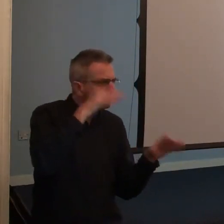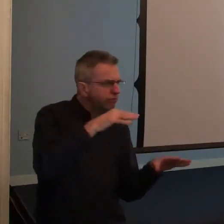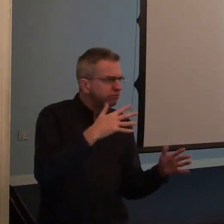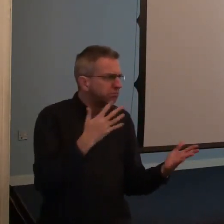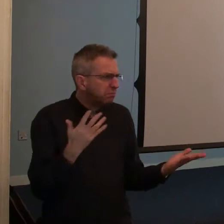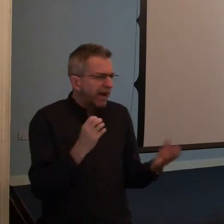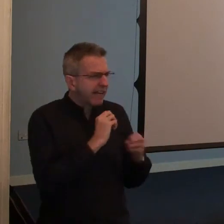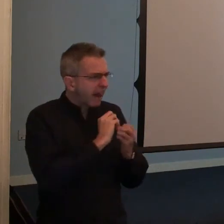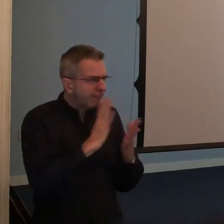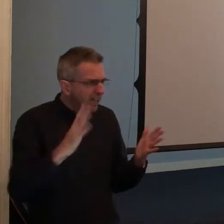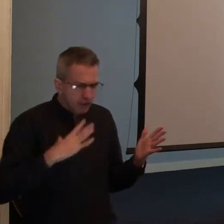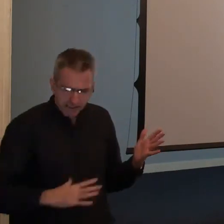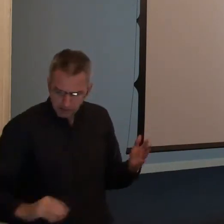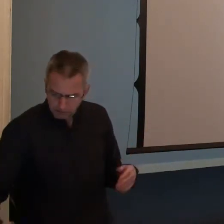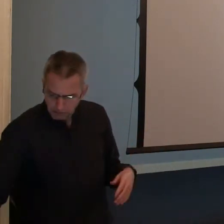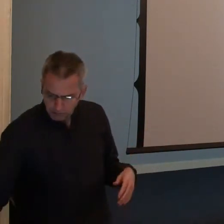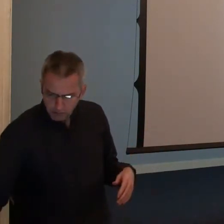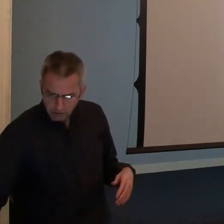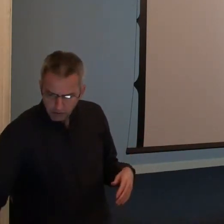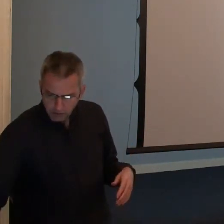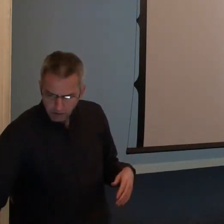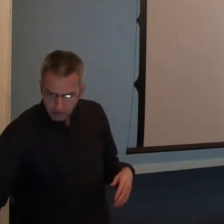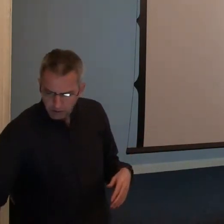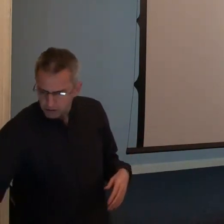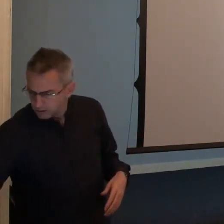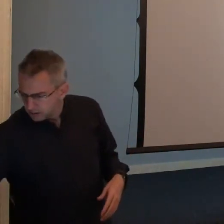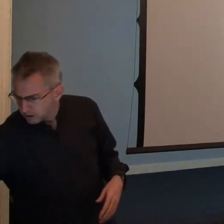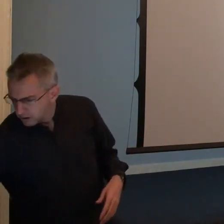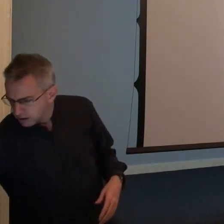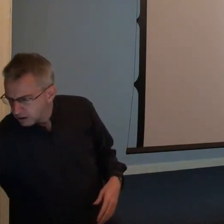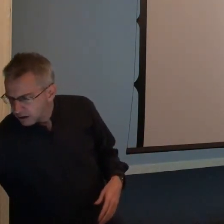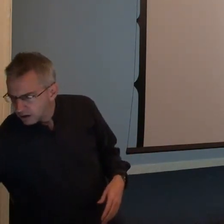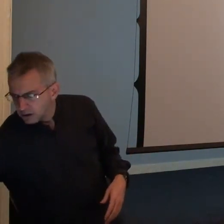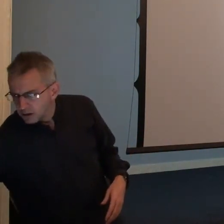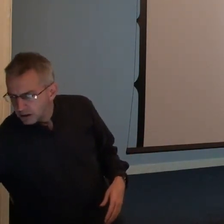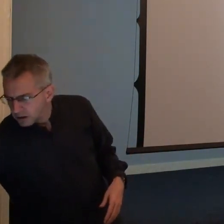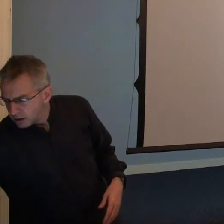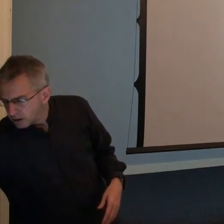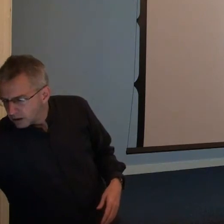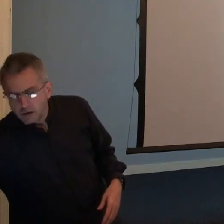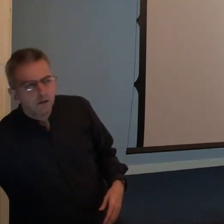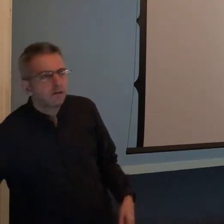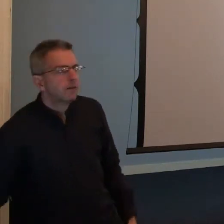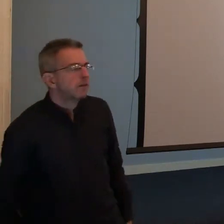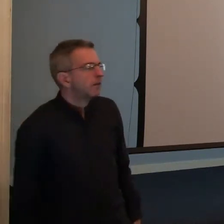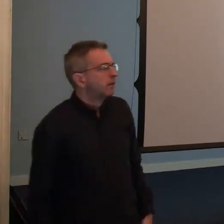next stage of the presentation, does anybody want any clarification or have any questions that they want to ask?